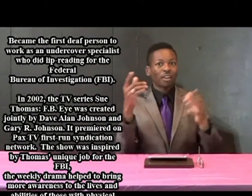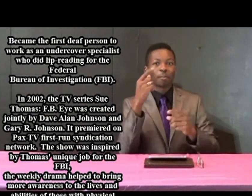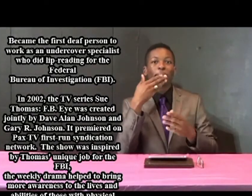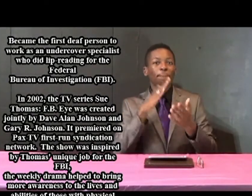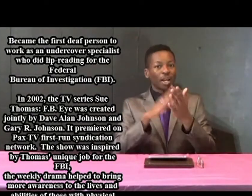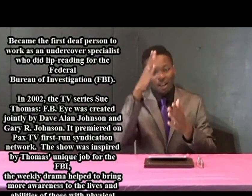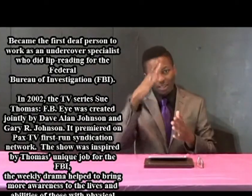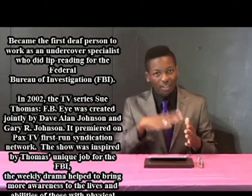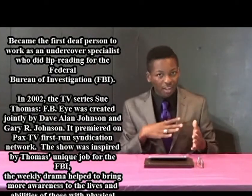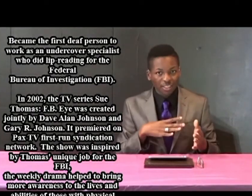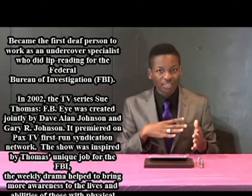enemy.